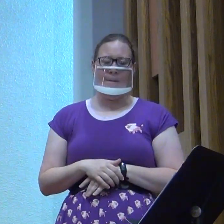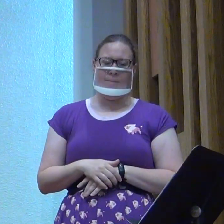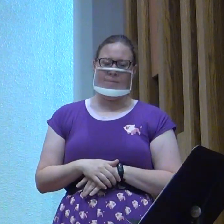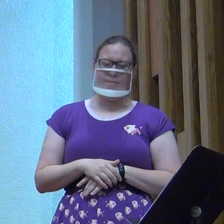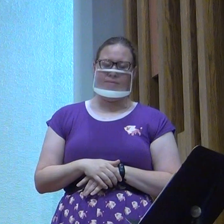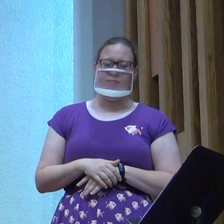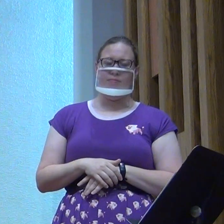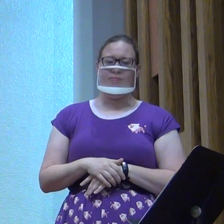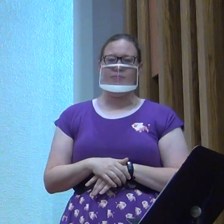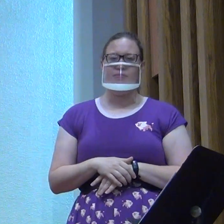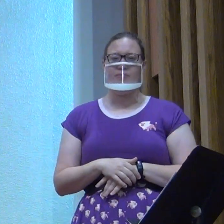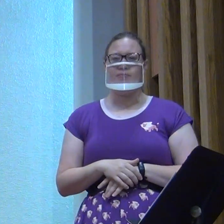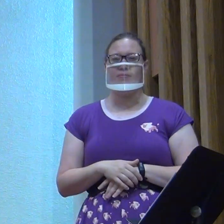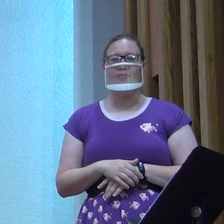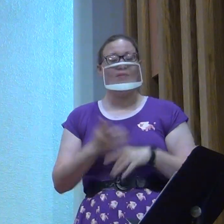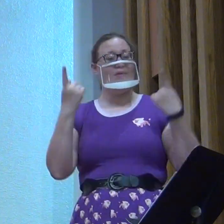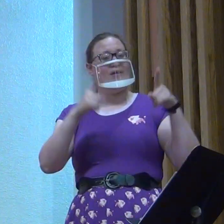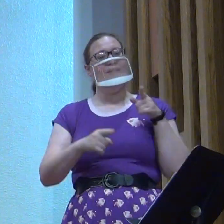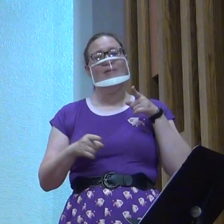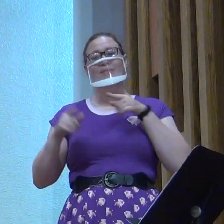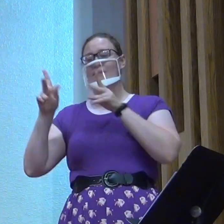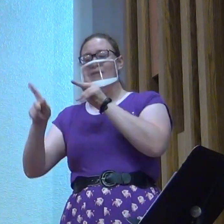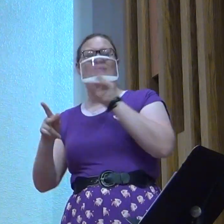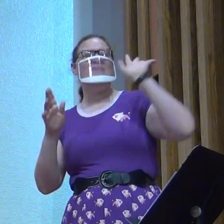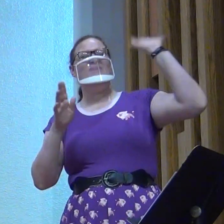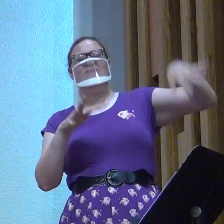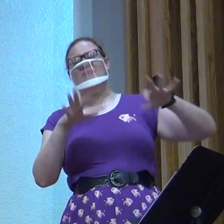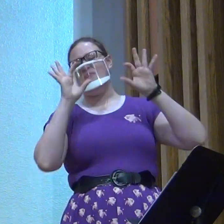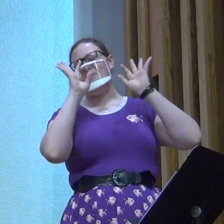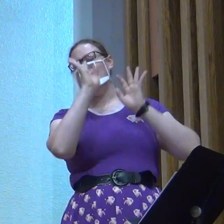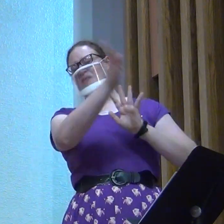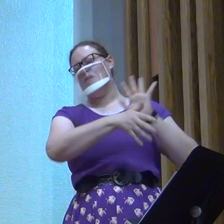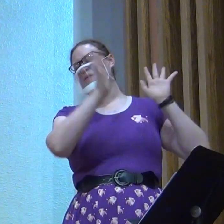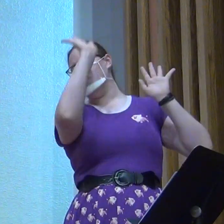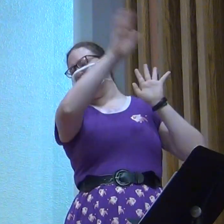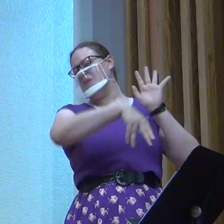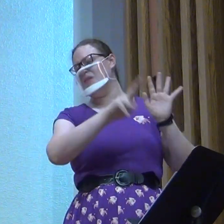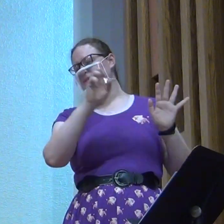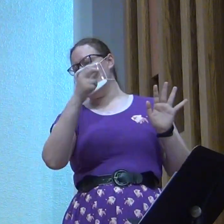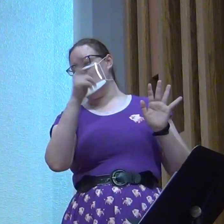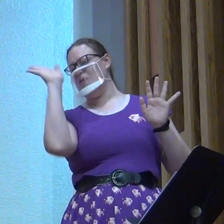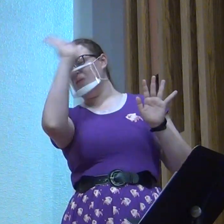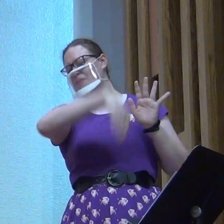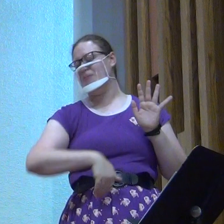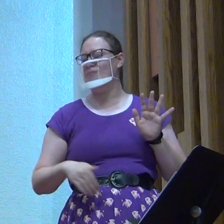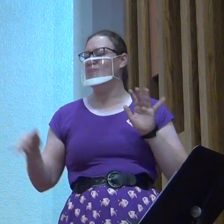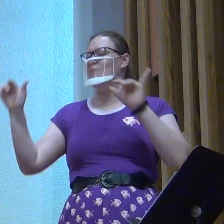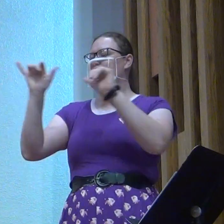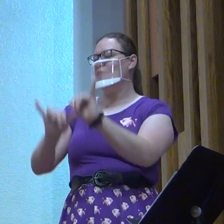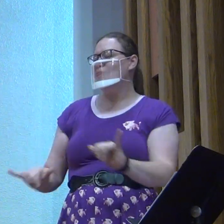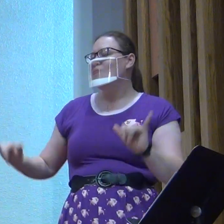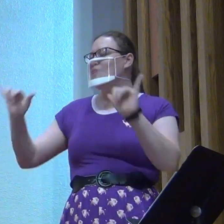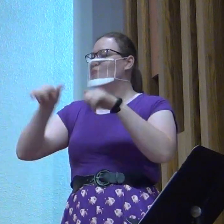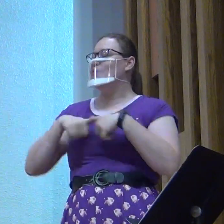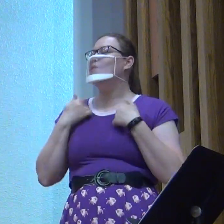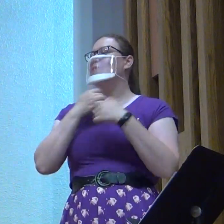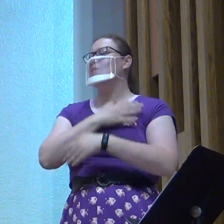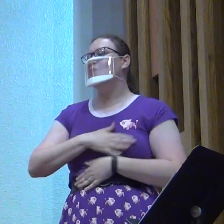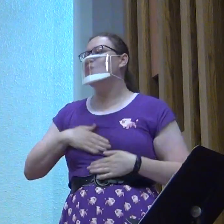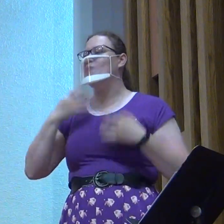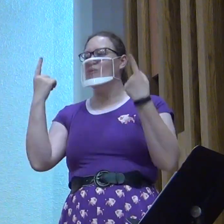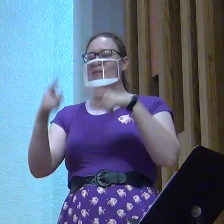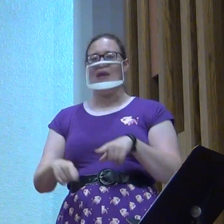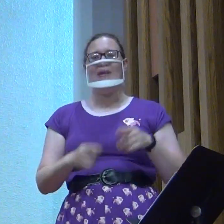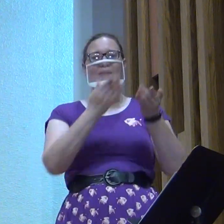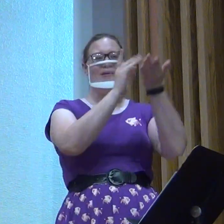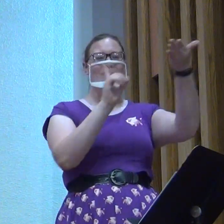And life carried on as normal among those people up until the day Noah